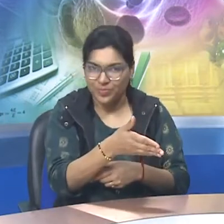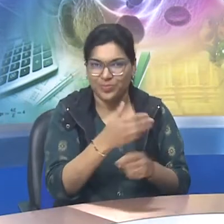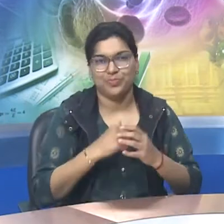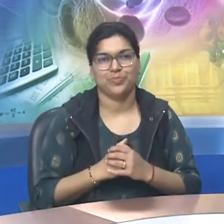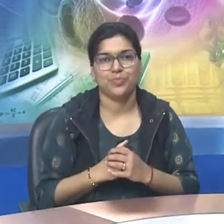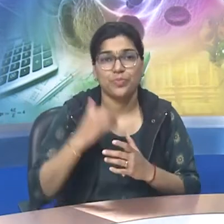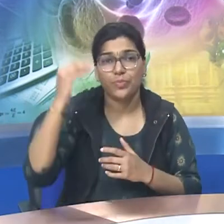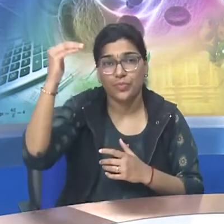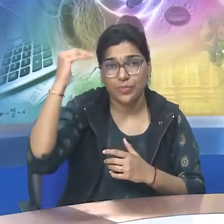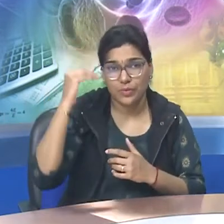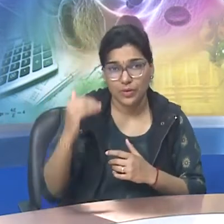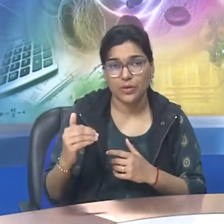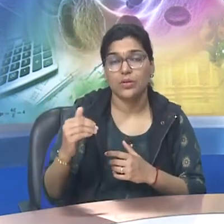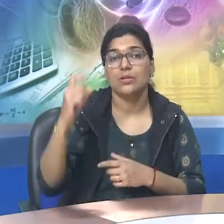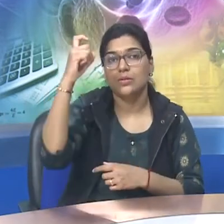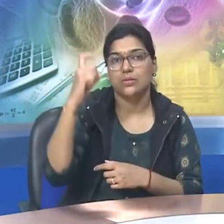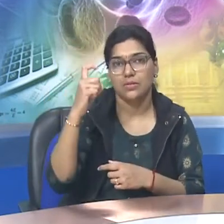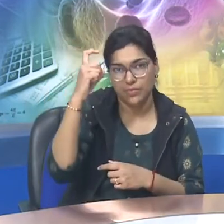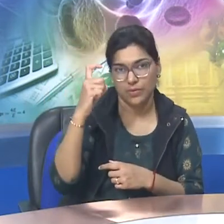comparison, so we should try to make it clear.